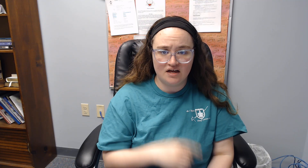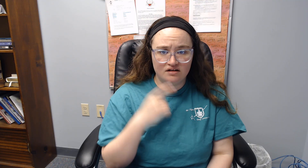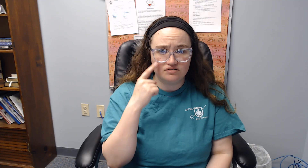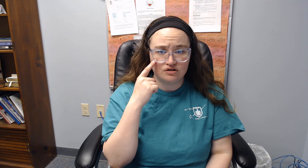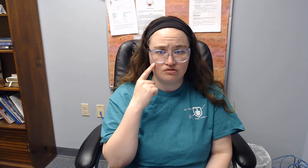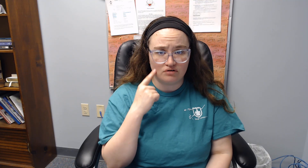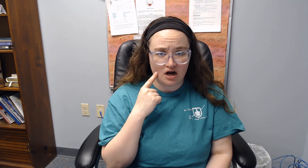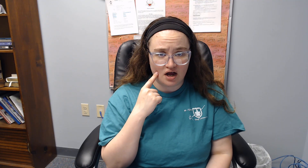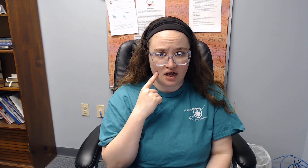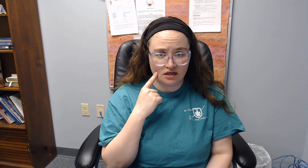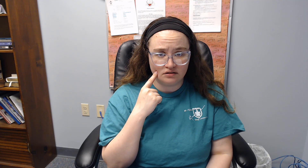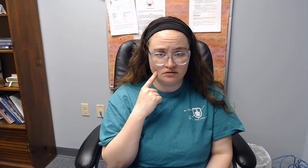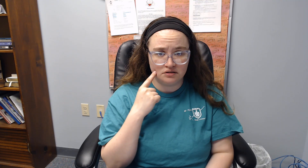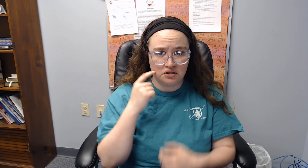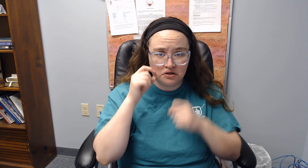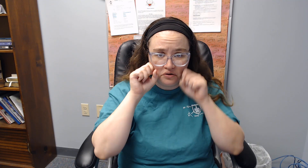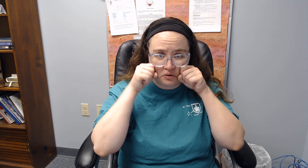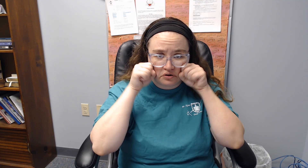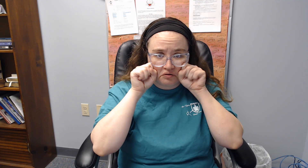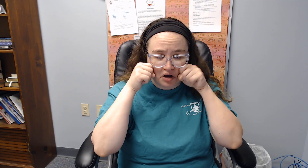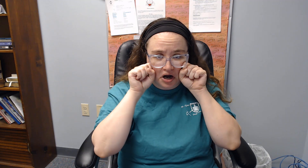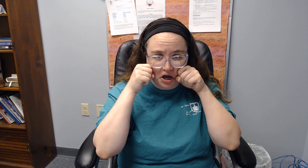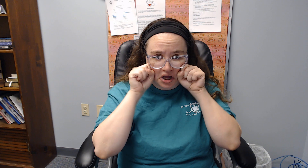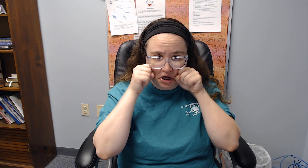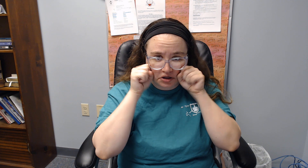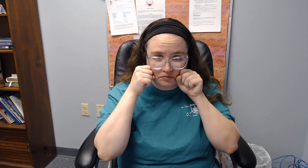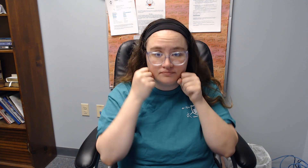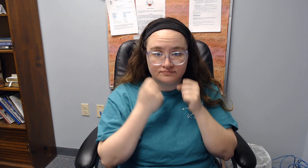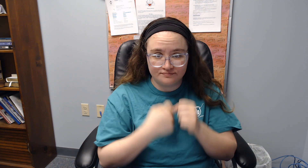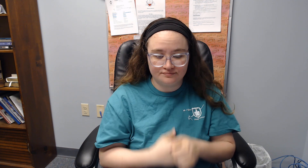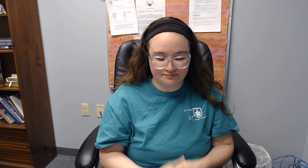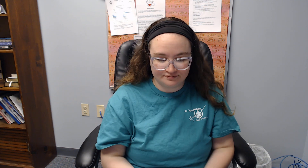To cry or cry.